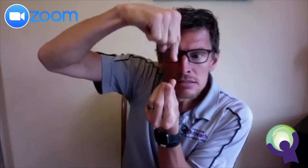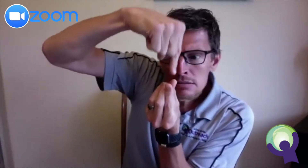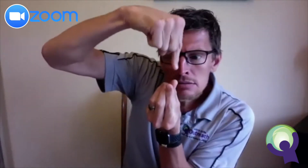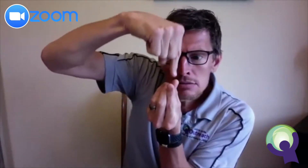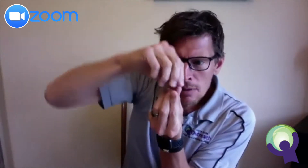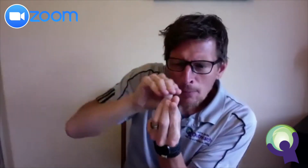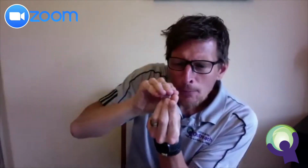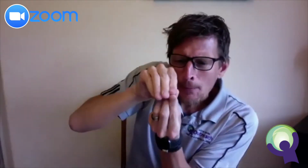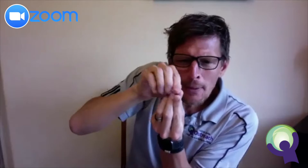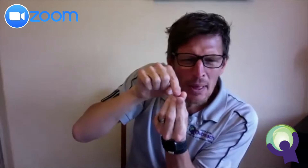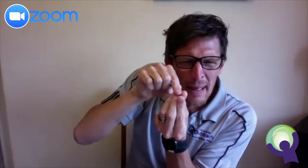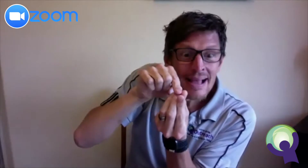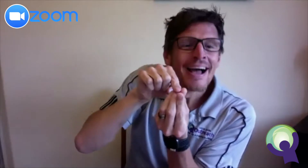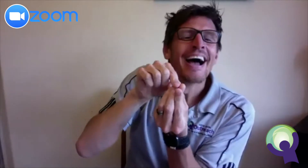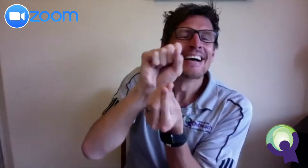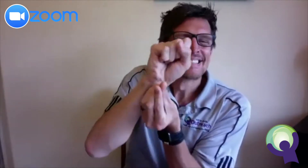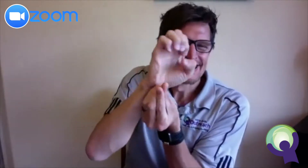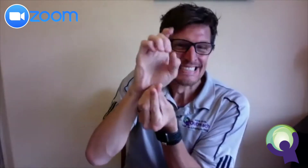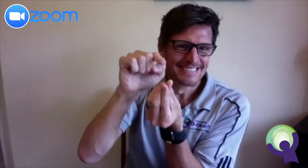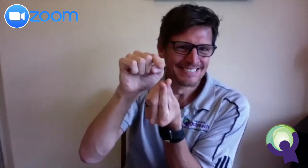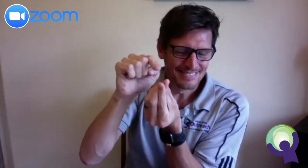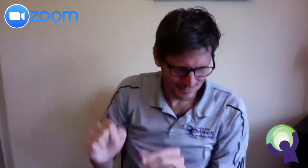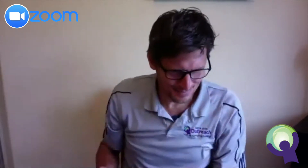Well done, replied Marv. They're the cockover fruit.